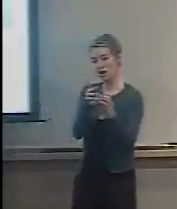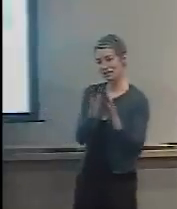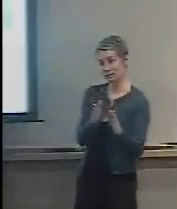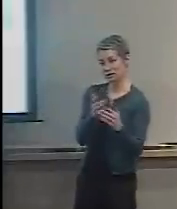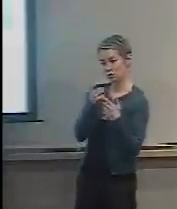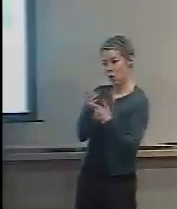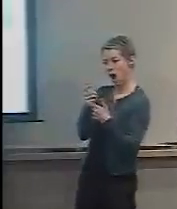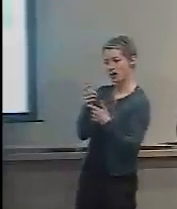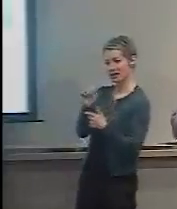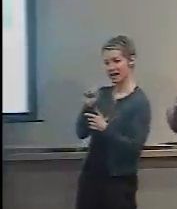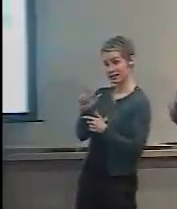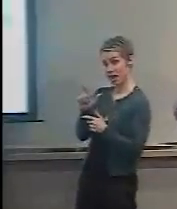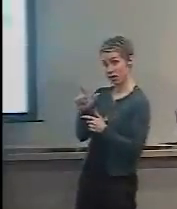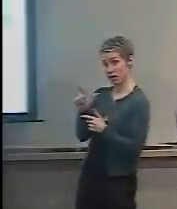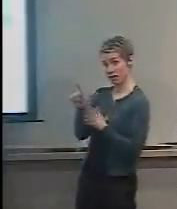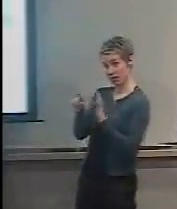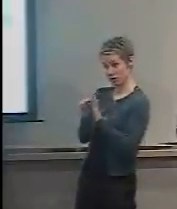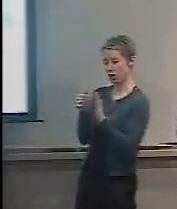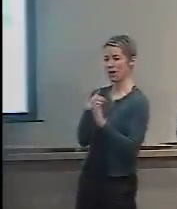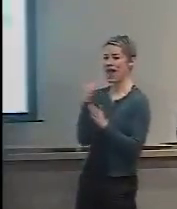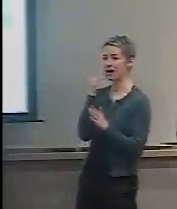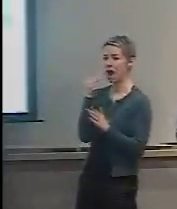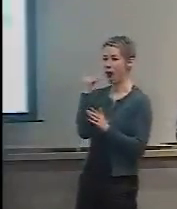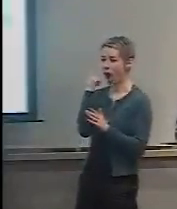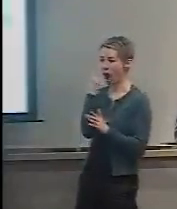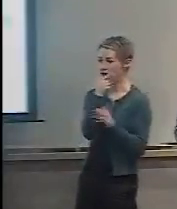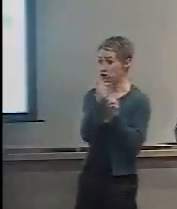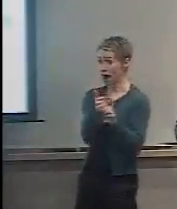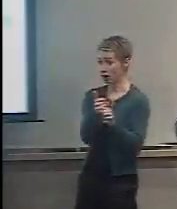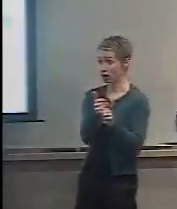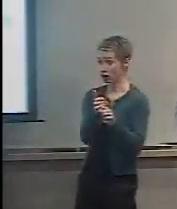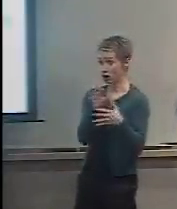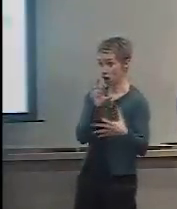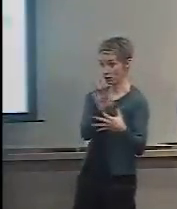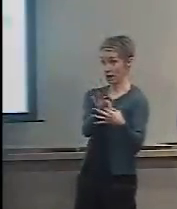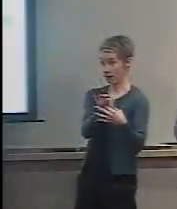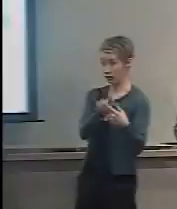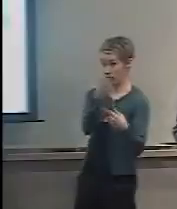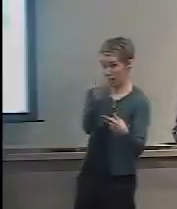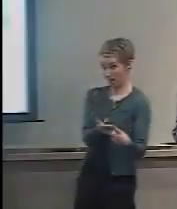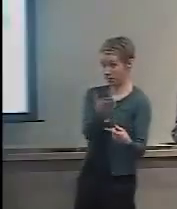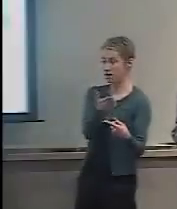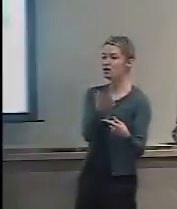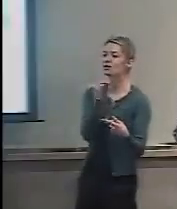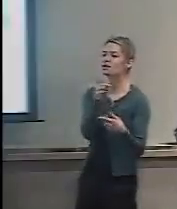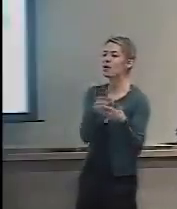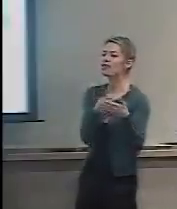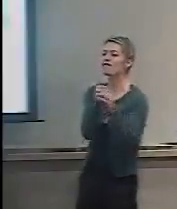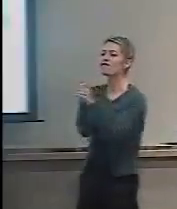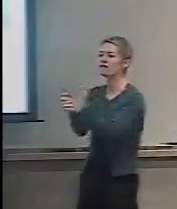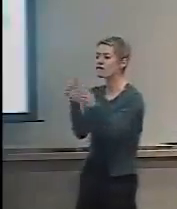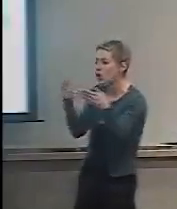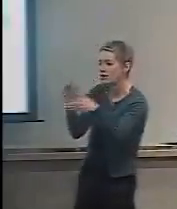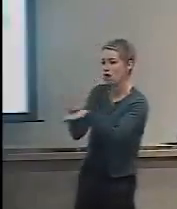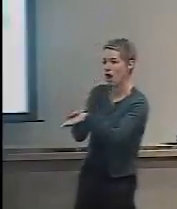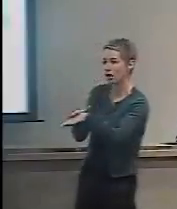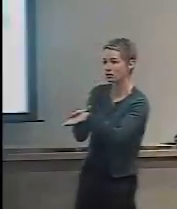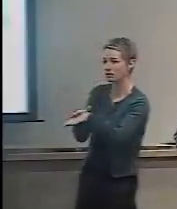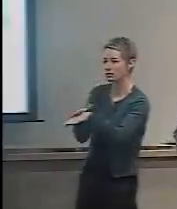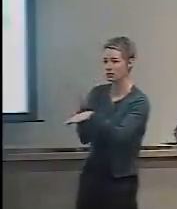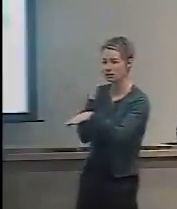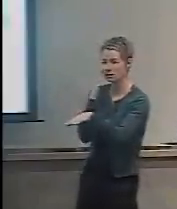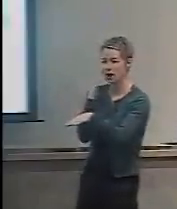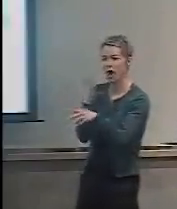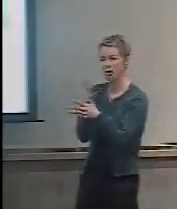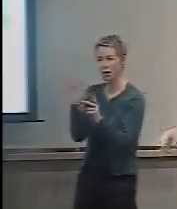ASL videos, and we had eye tracker on them to see what they were looking at least what they were focusing on. And a lot of people think that